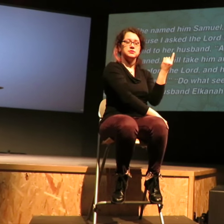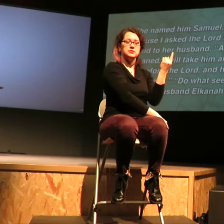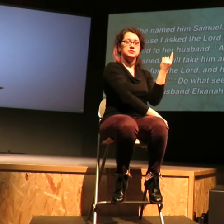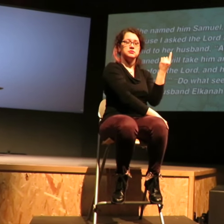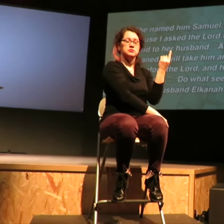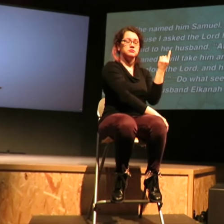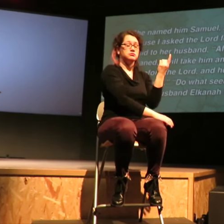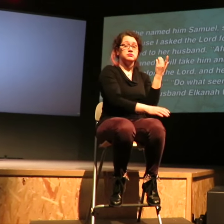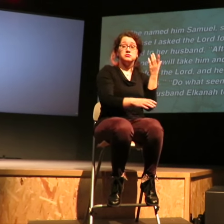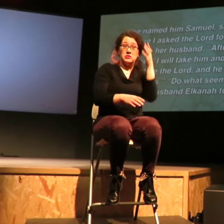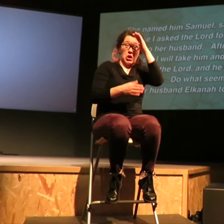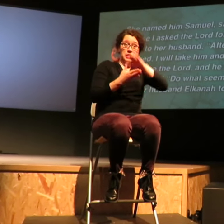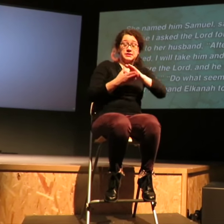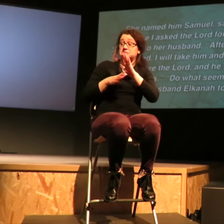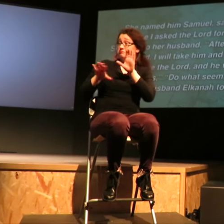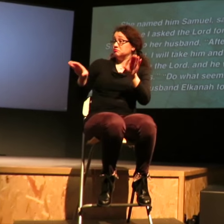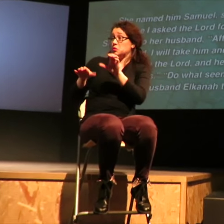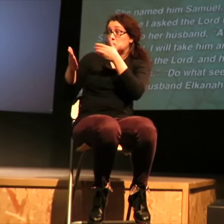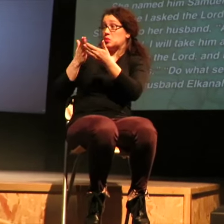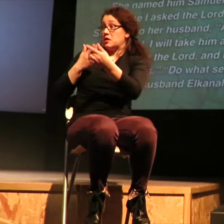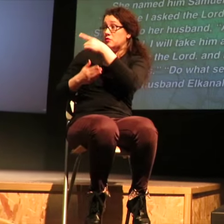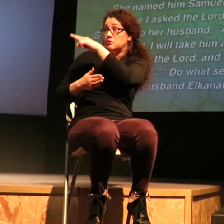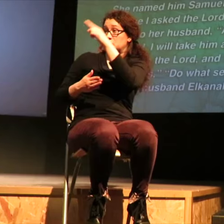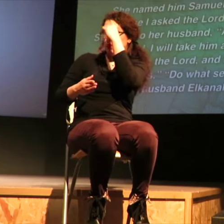seems best to you, her husband Elkanah told her.